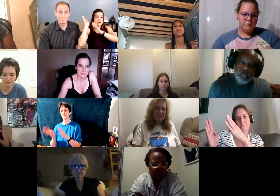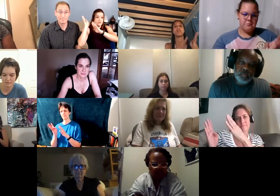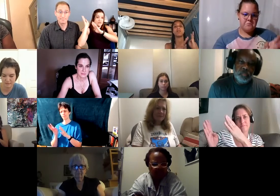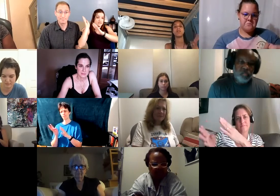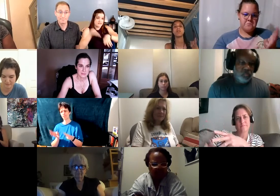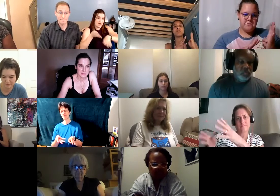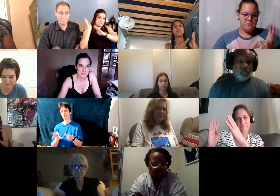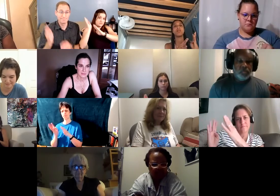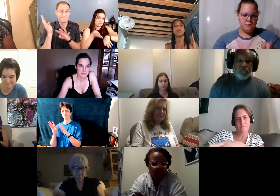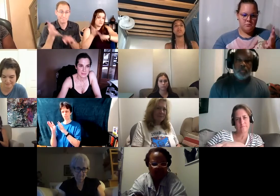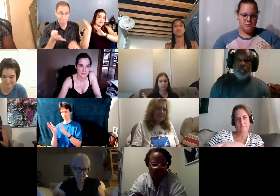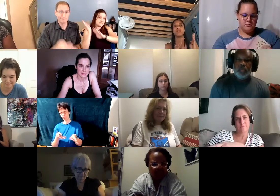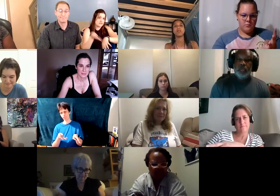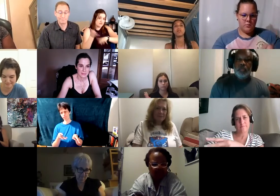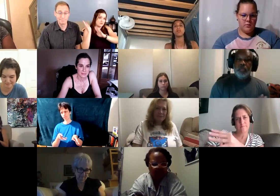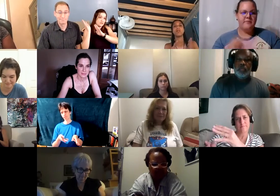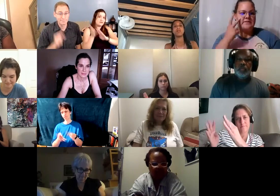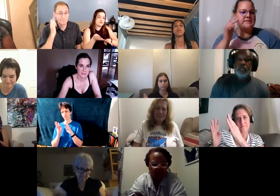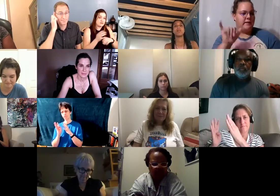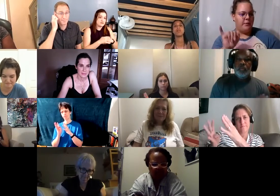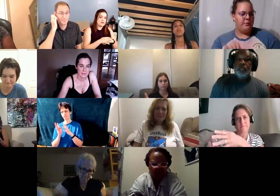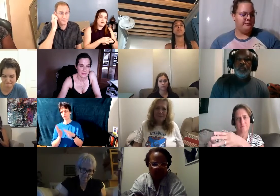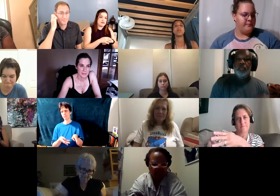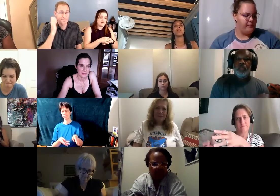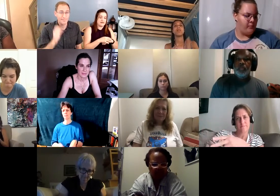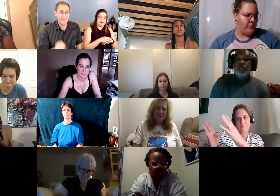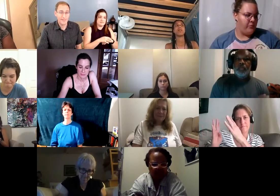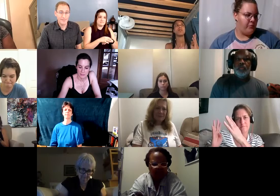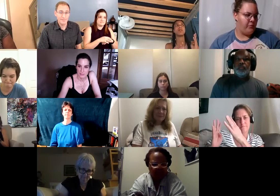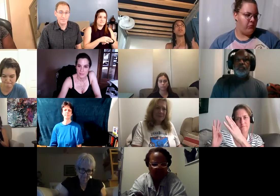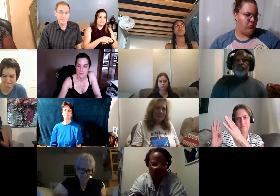Same downloading is down. Downloading.